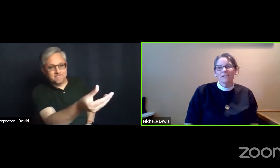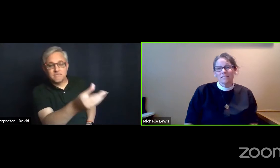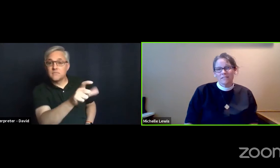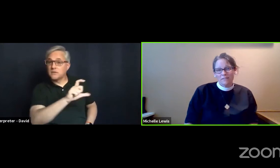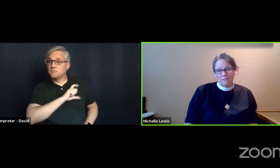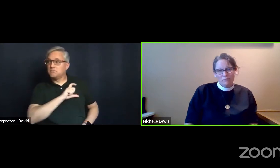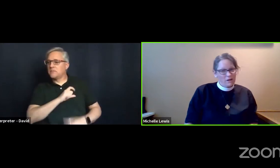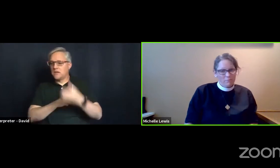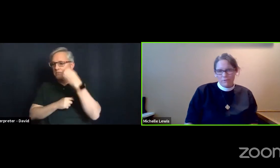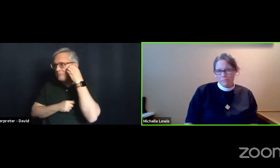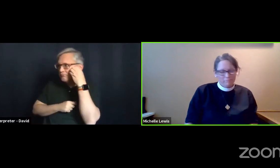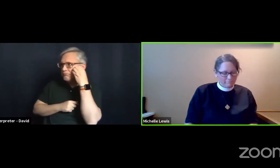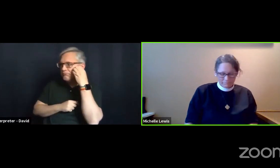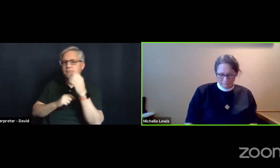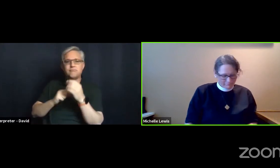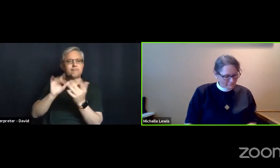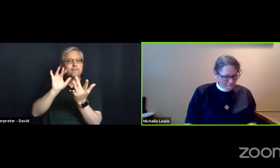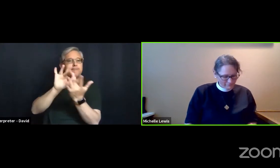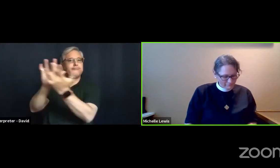Not proper.